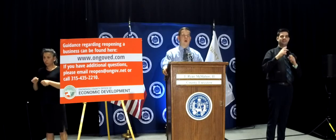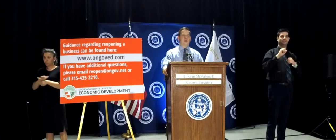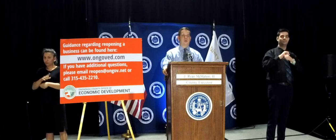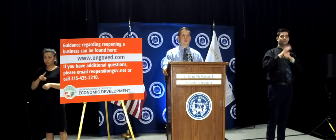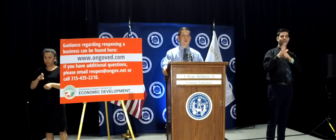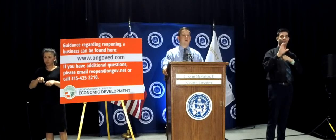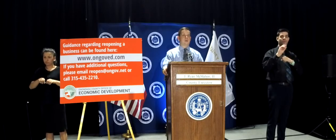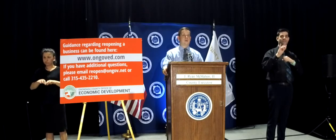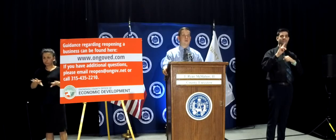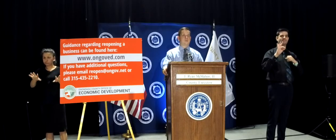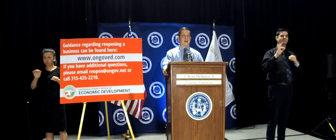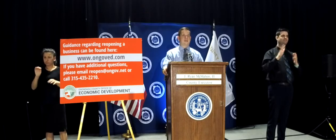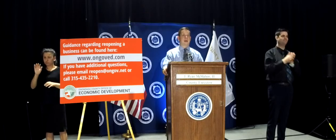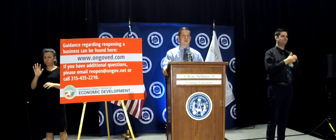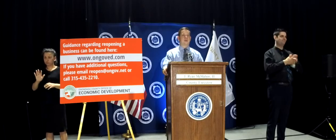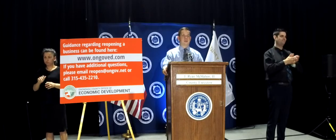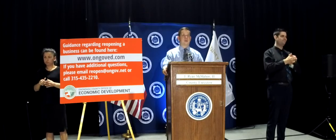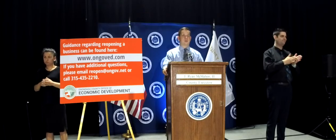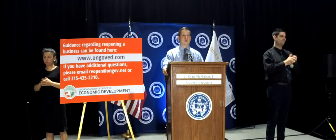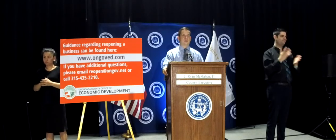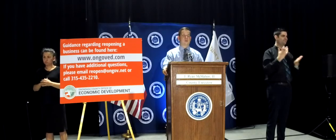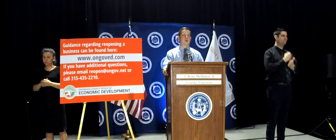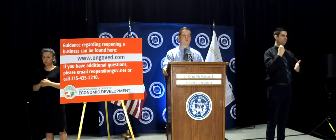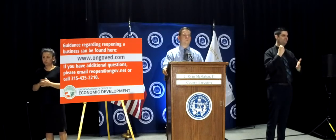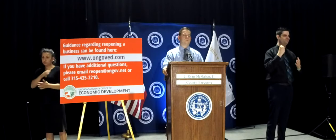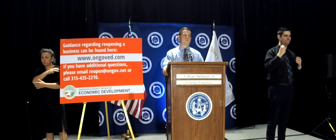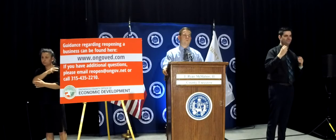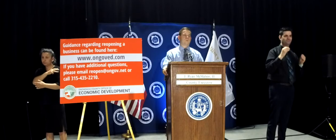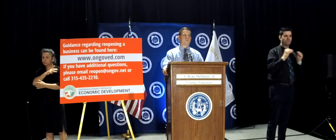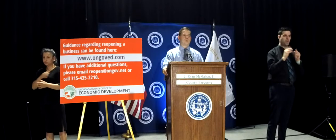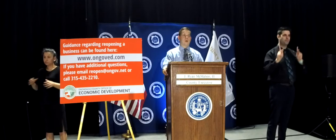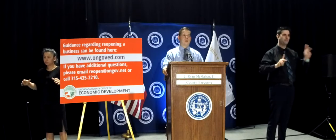we know that there's mass gatherings in the community. So